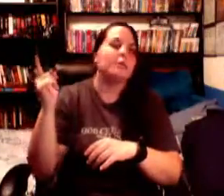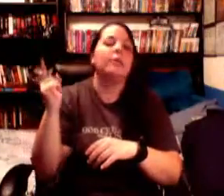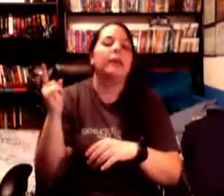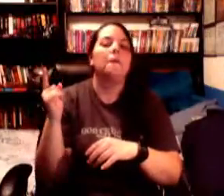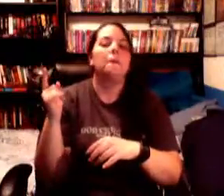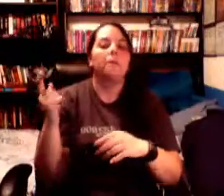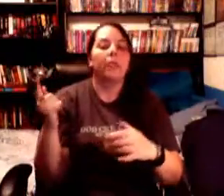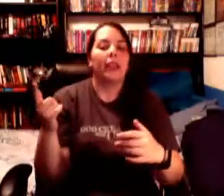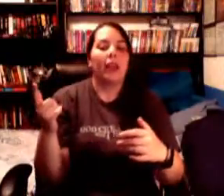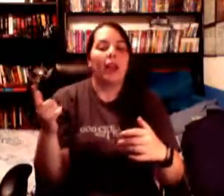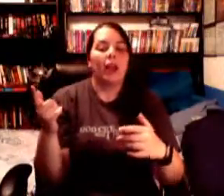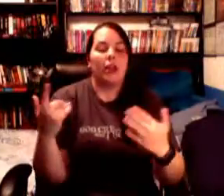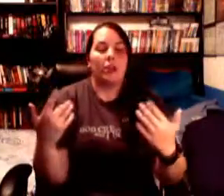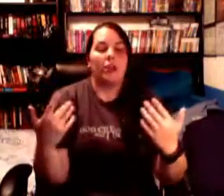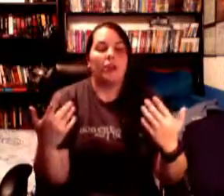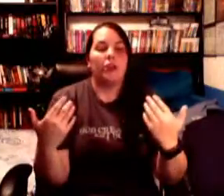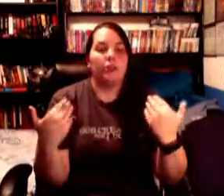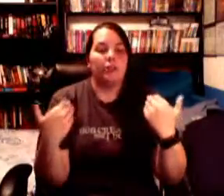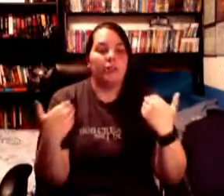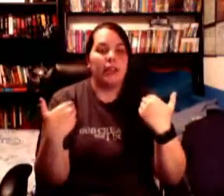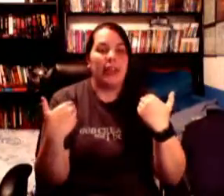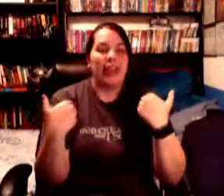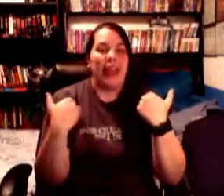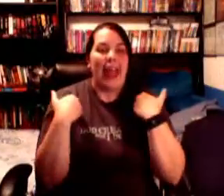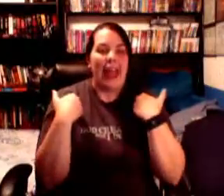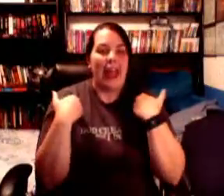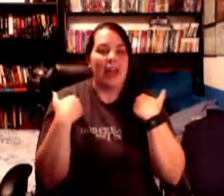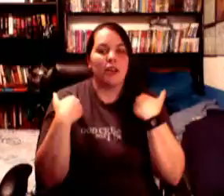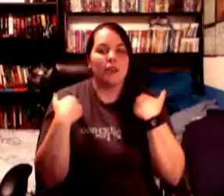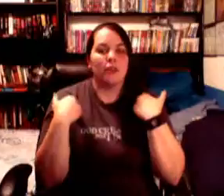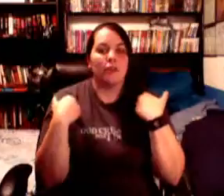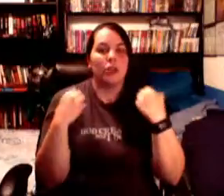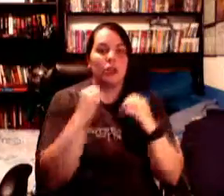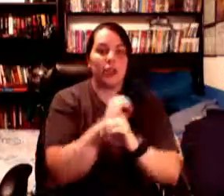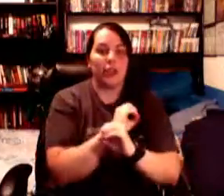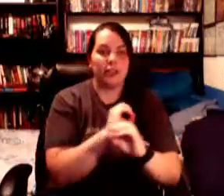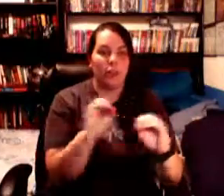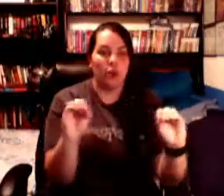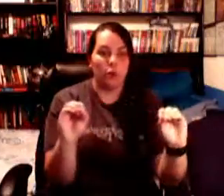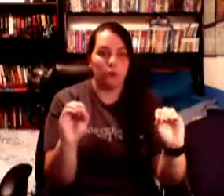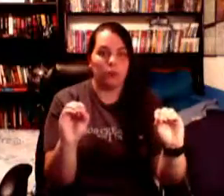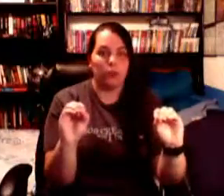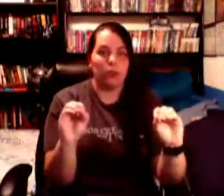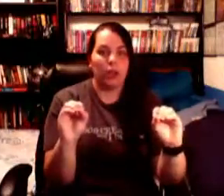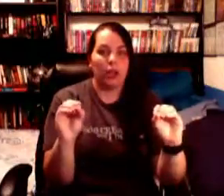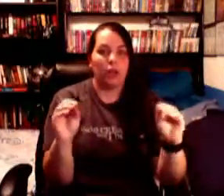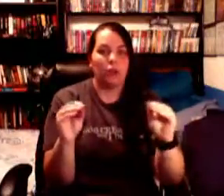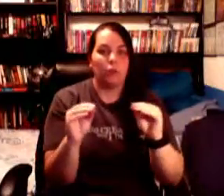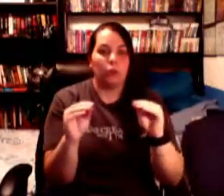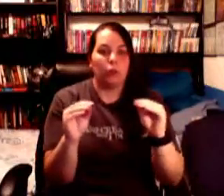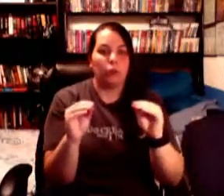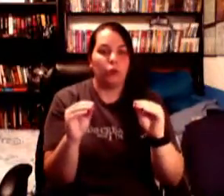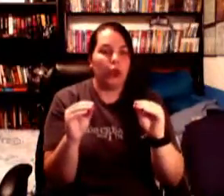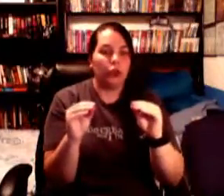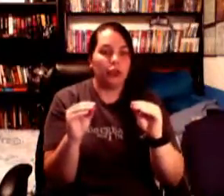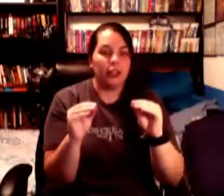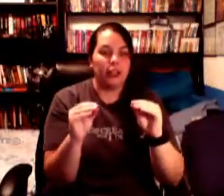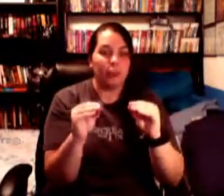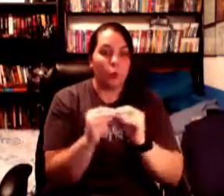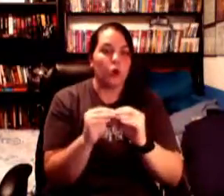chorus. There is, have, again no, greater is